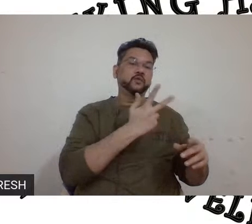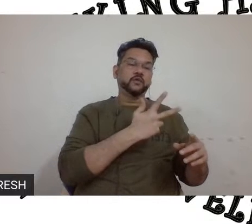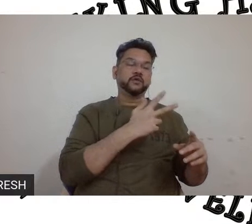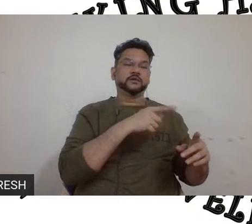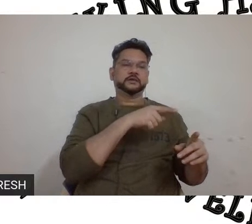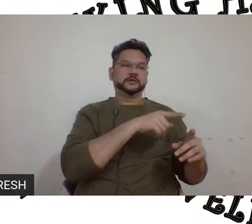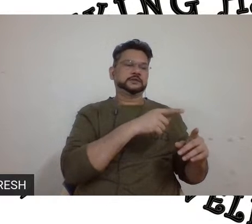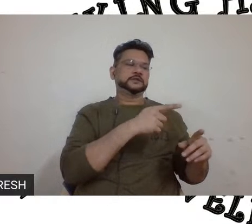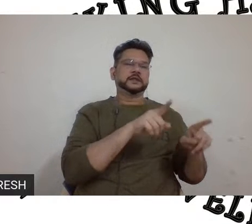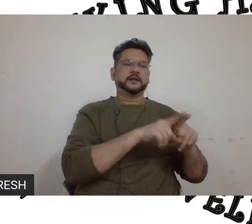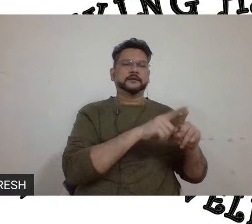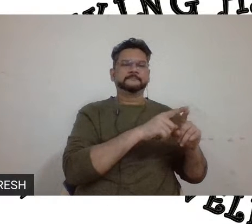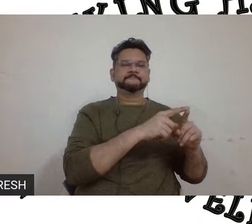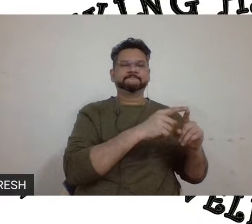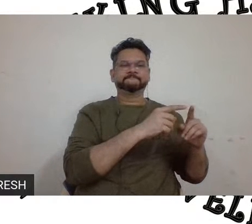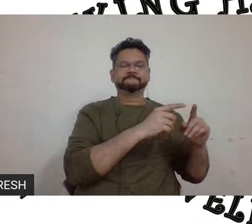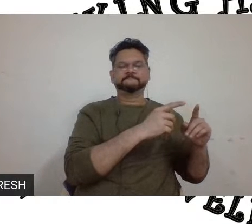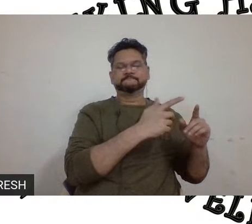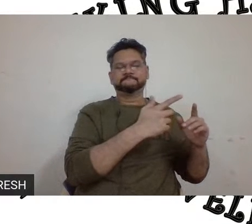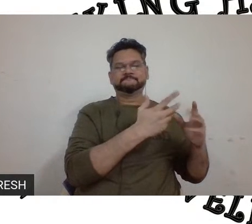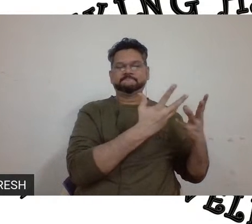organization. Uh,